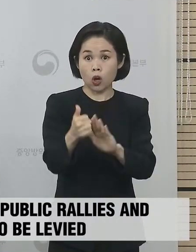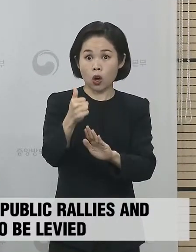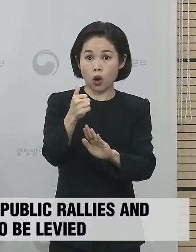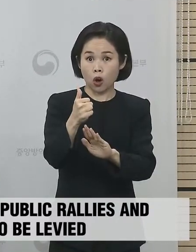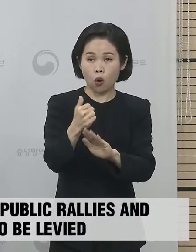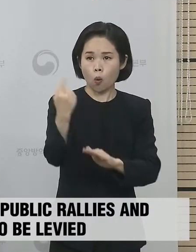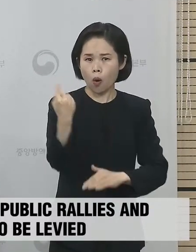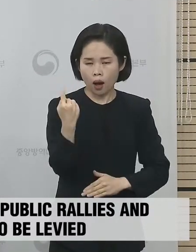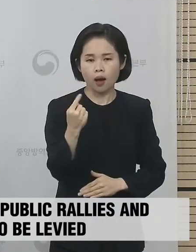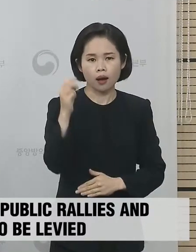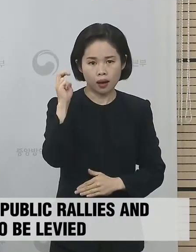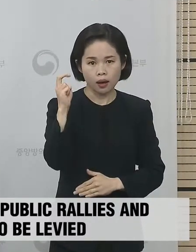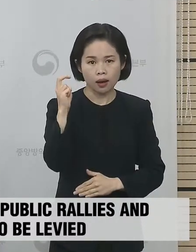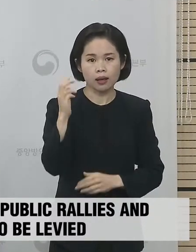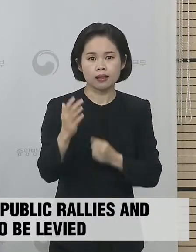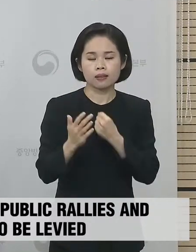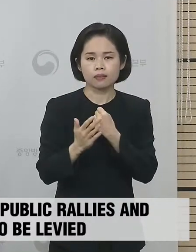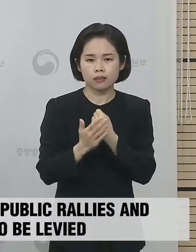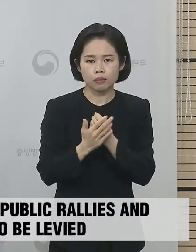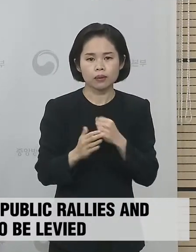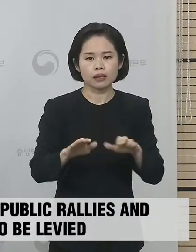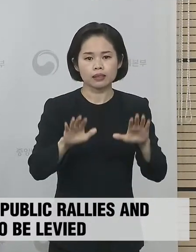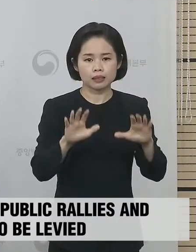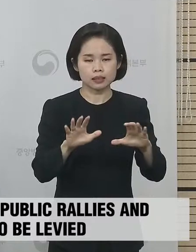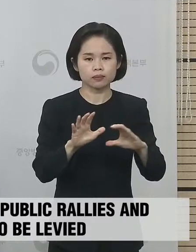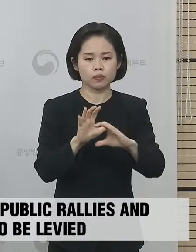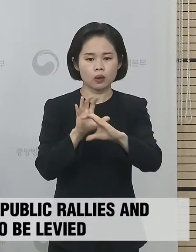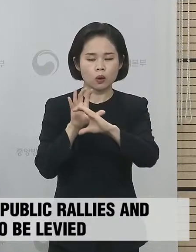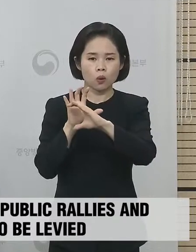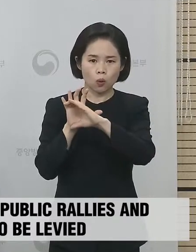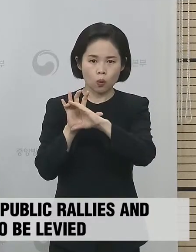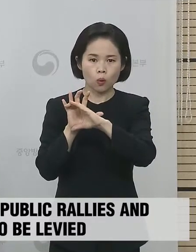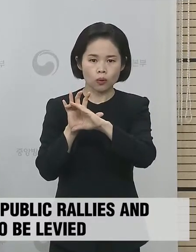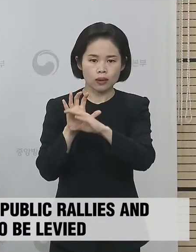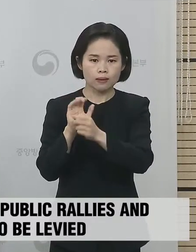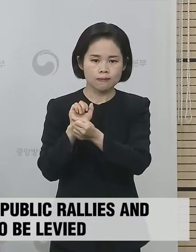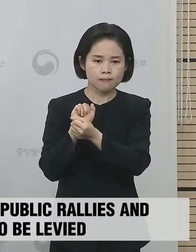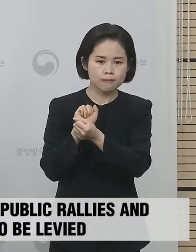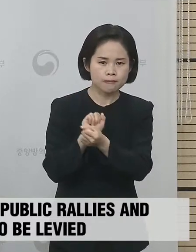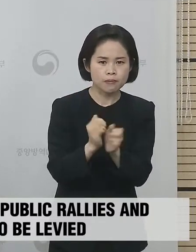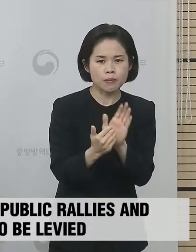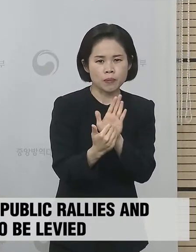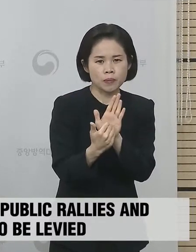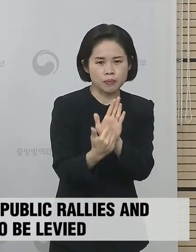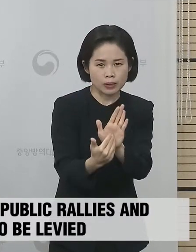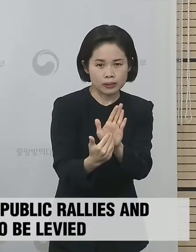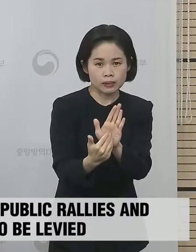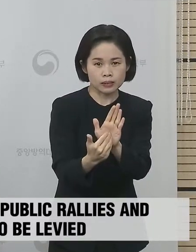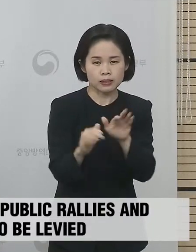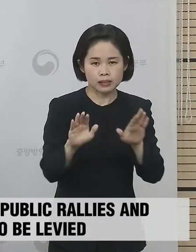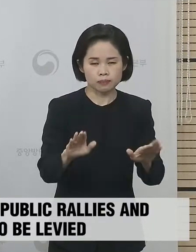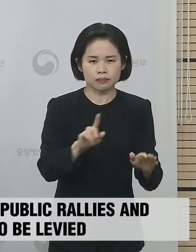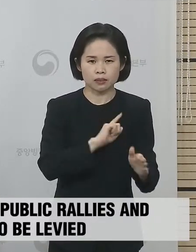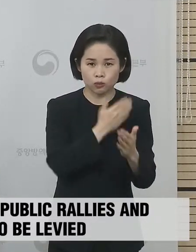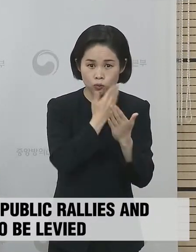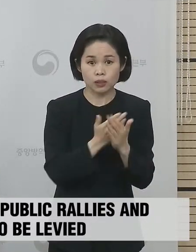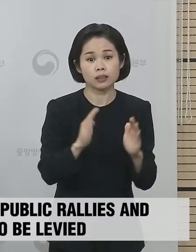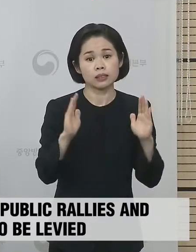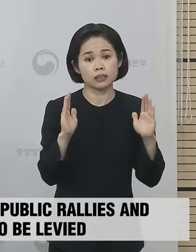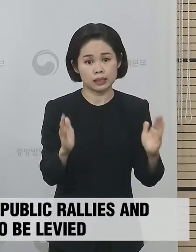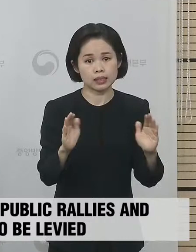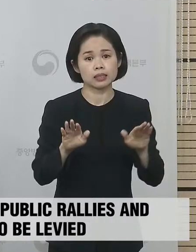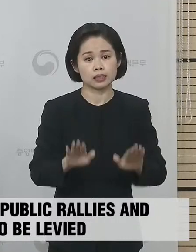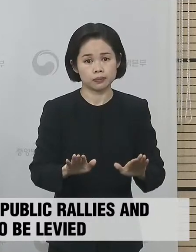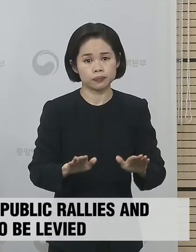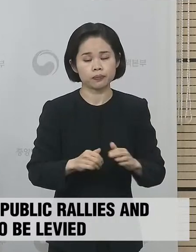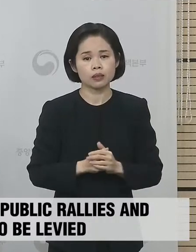R&D when it comes to therapeutics and vaccines against COVID-19. It is very important that we are now going